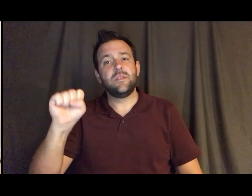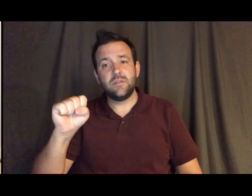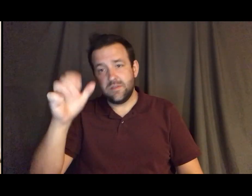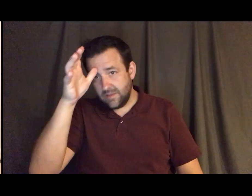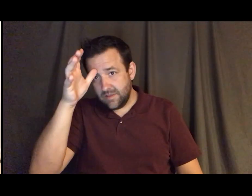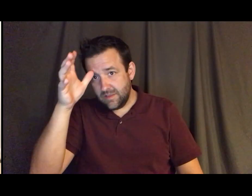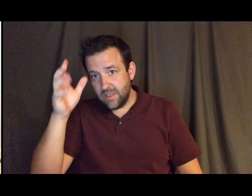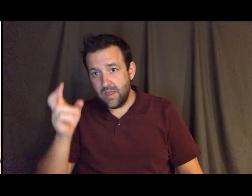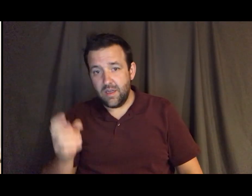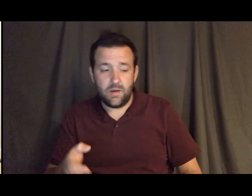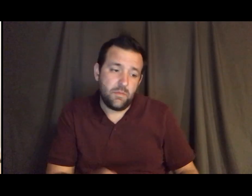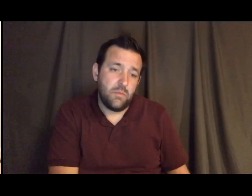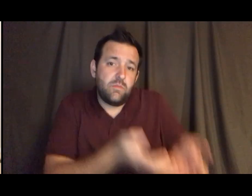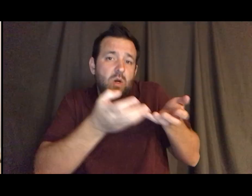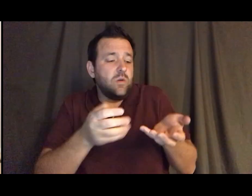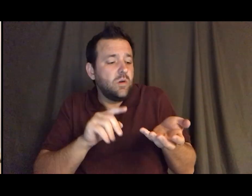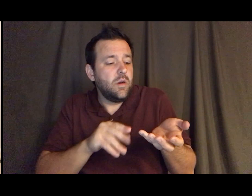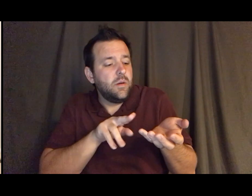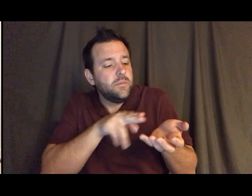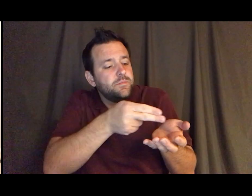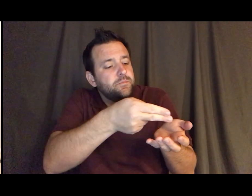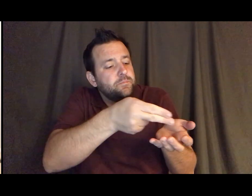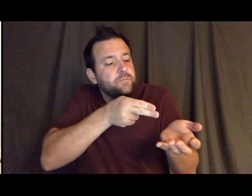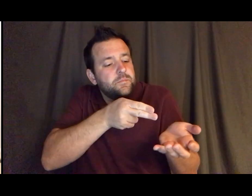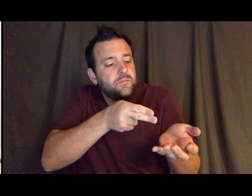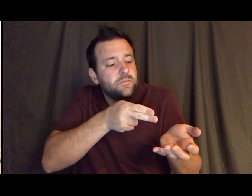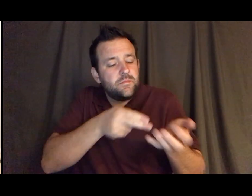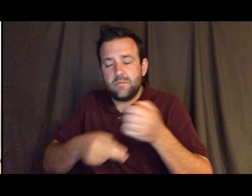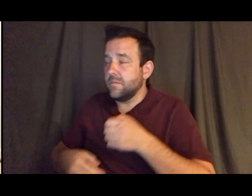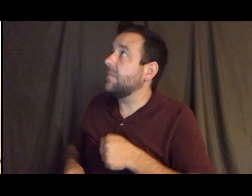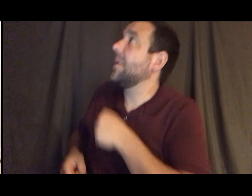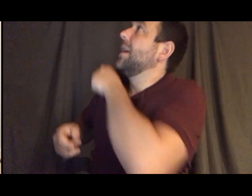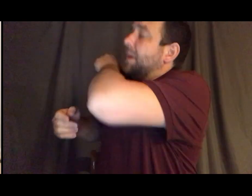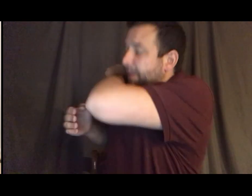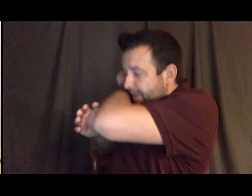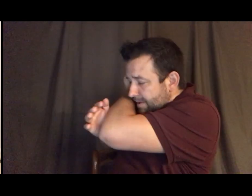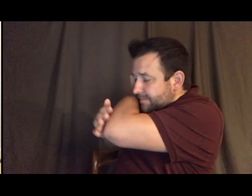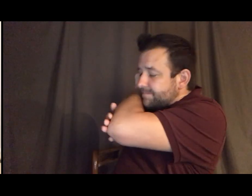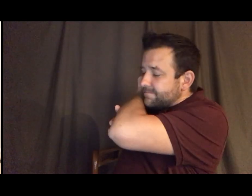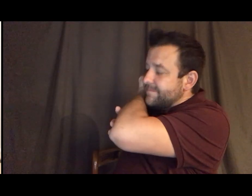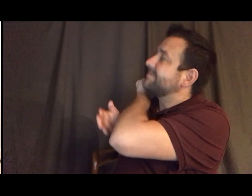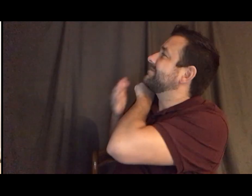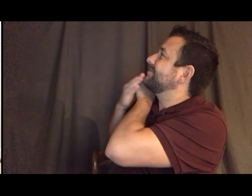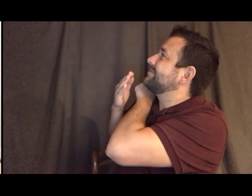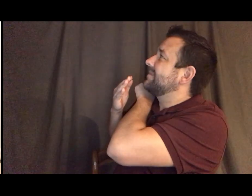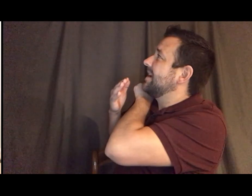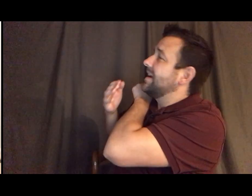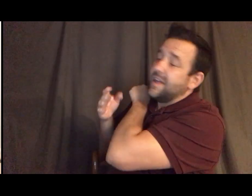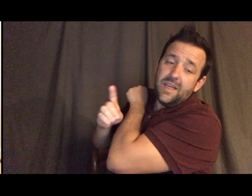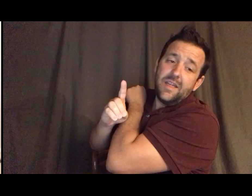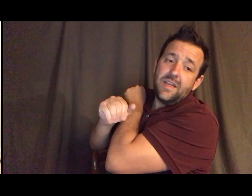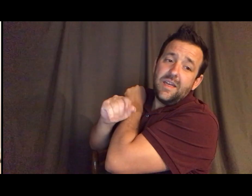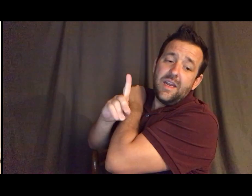Julie said, "Well, David, you do have a very nice father after all. But he is still kinda